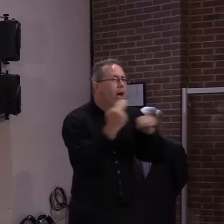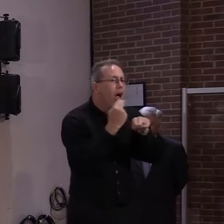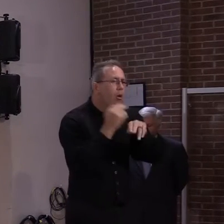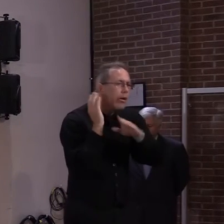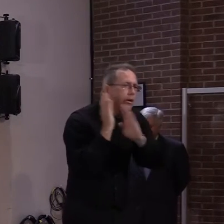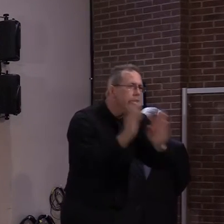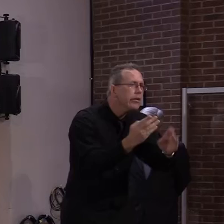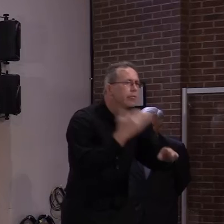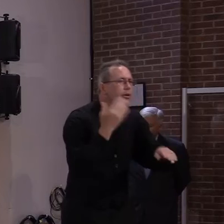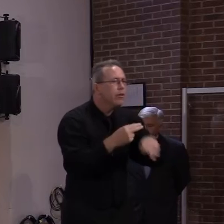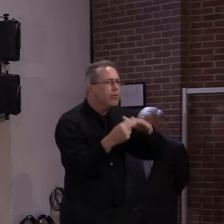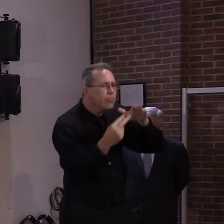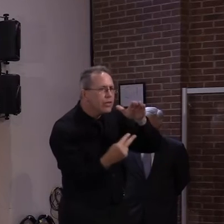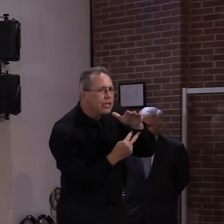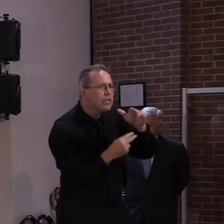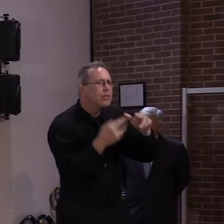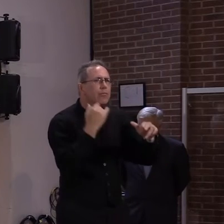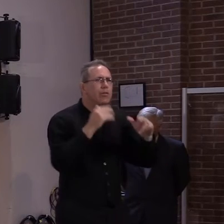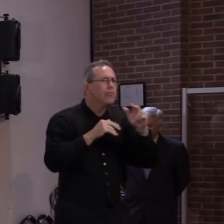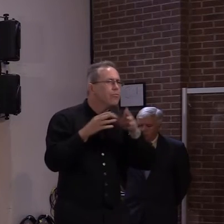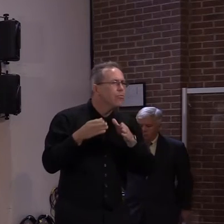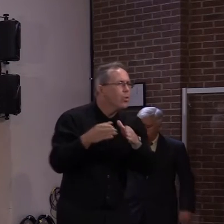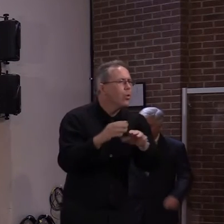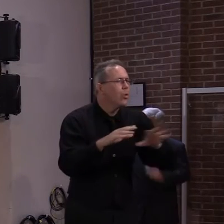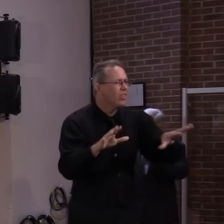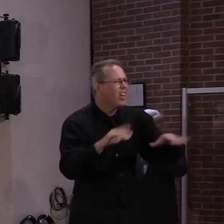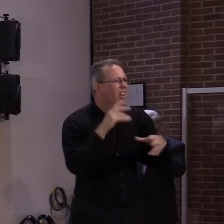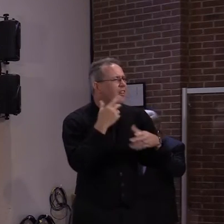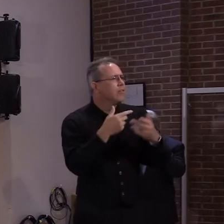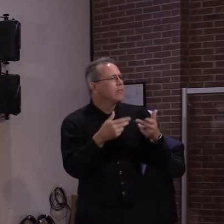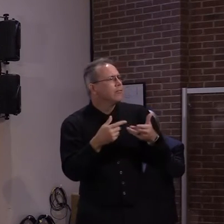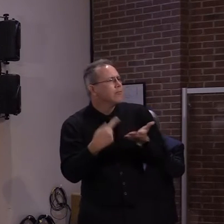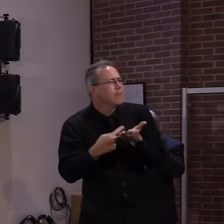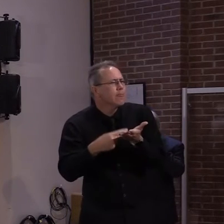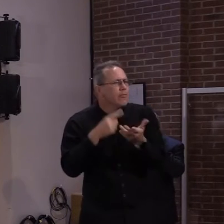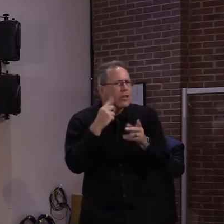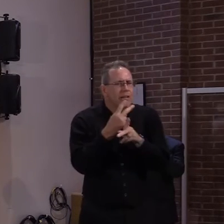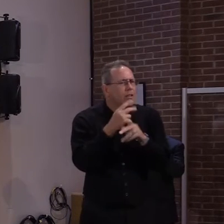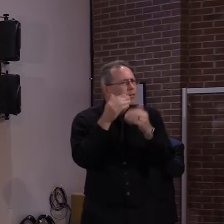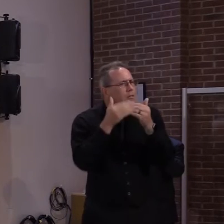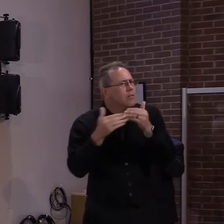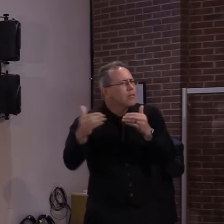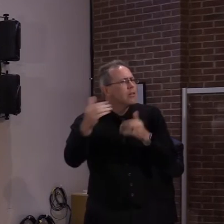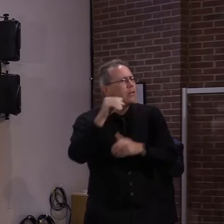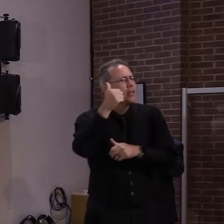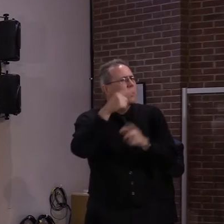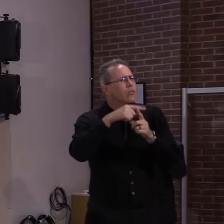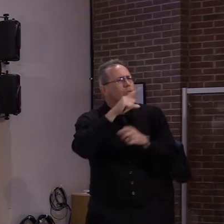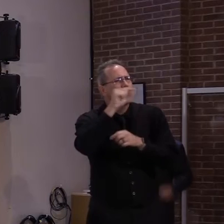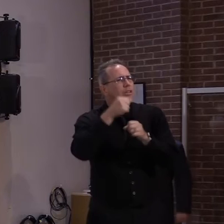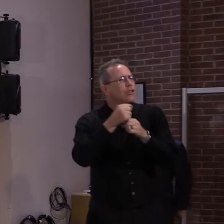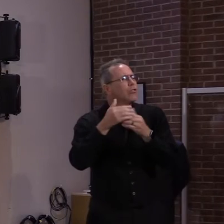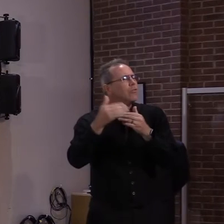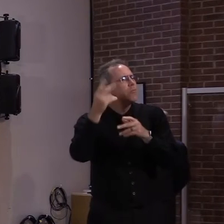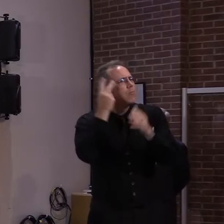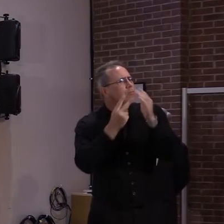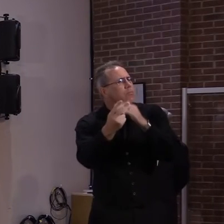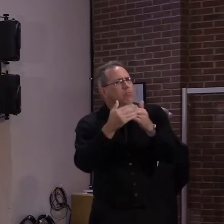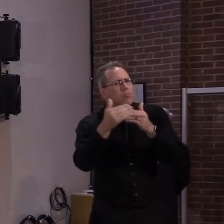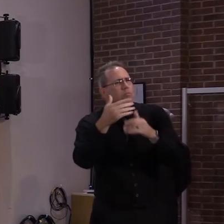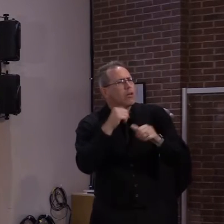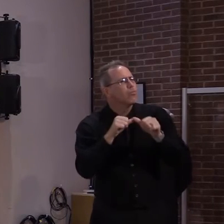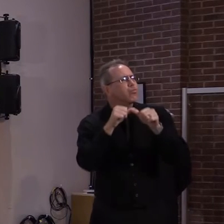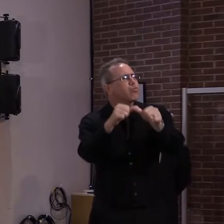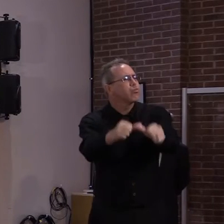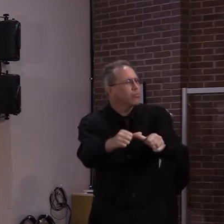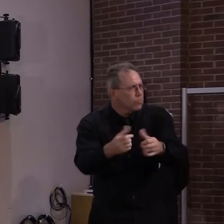next 5 to 10 years. So it's not as though everything has to happen at once, but I am concerned about inflation. I